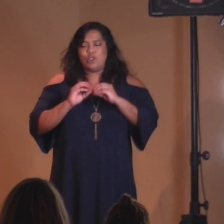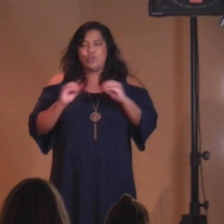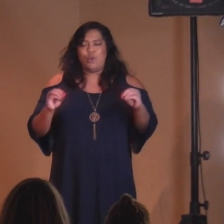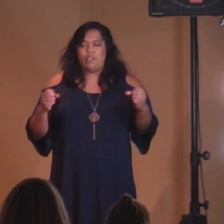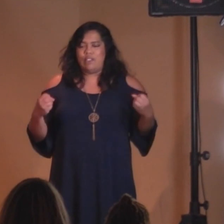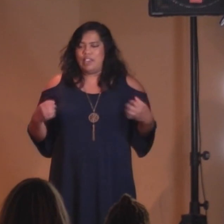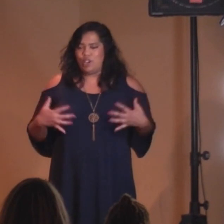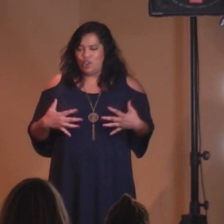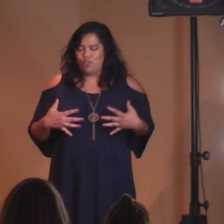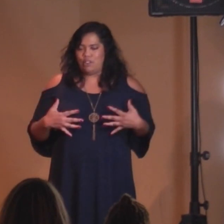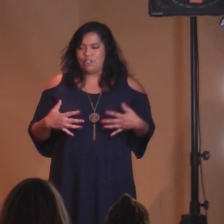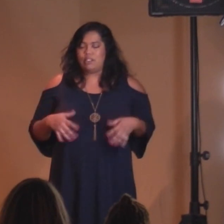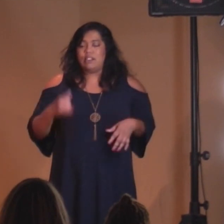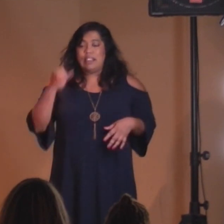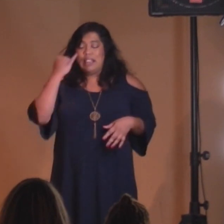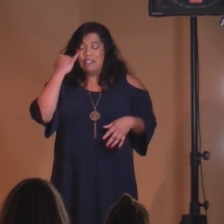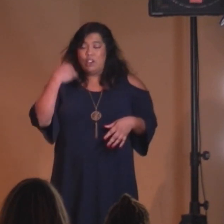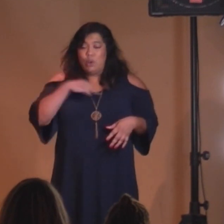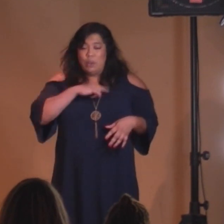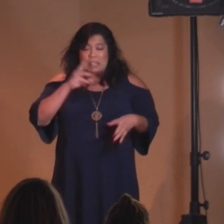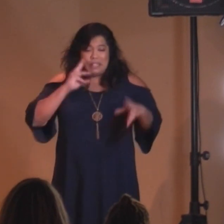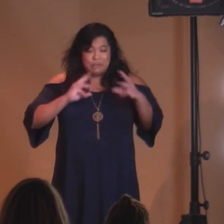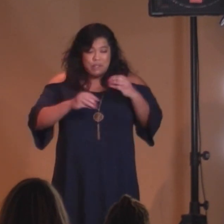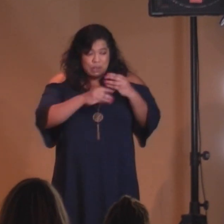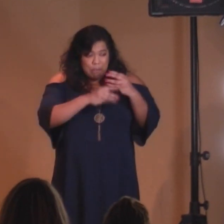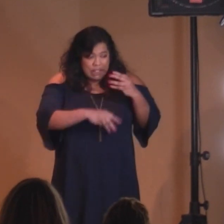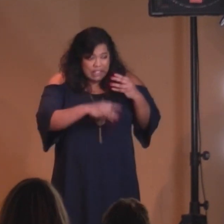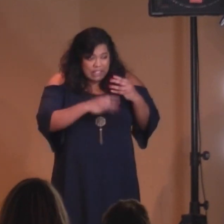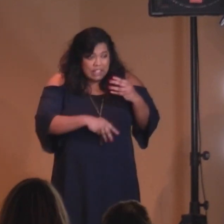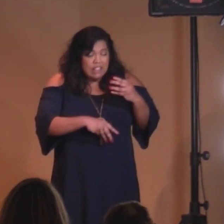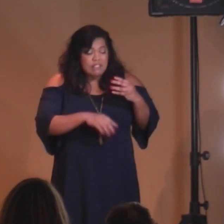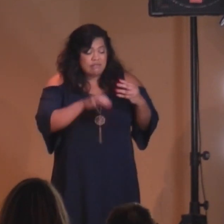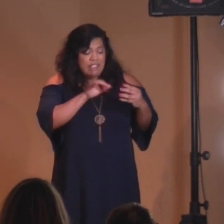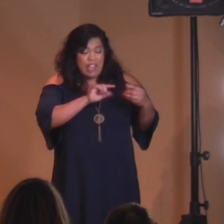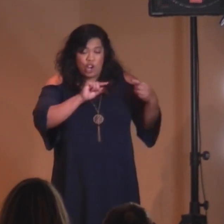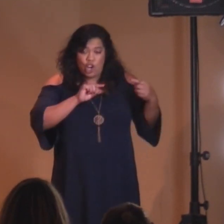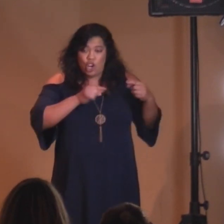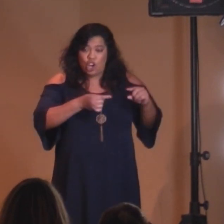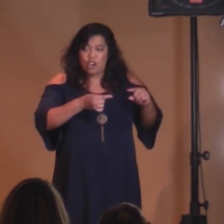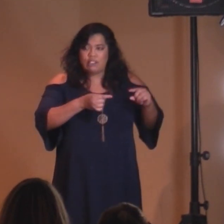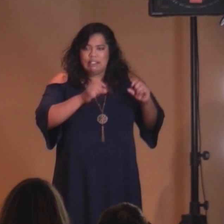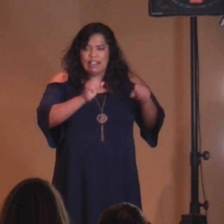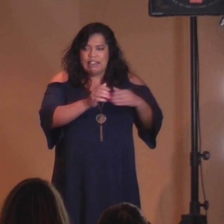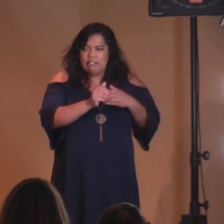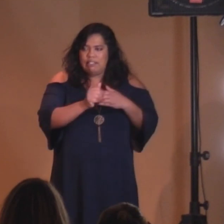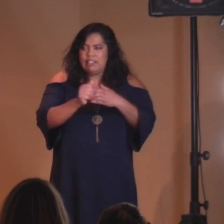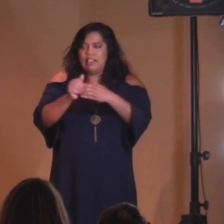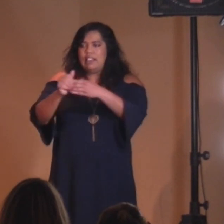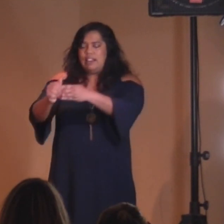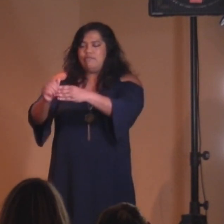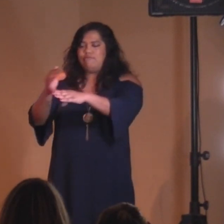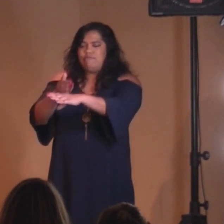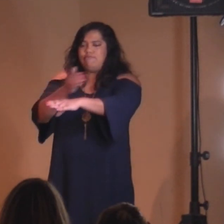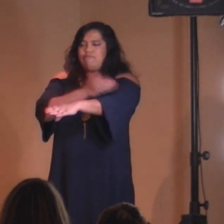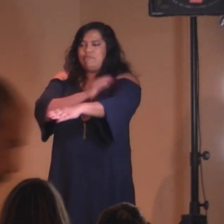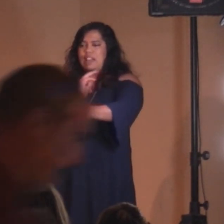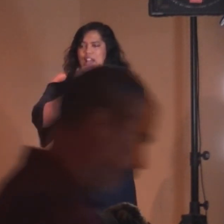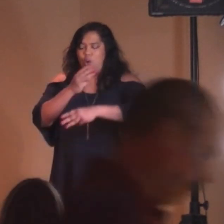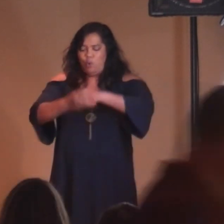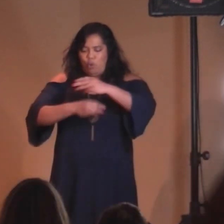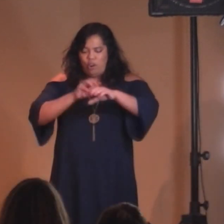it leads. That the idea now is, if it loves, it